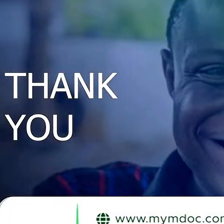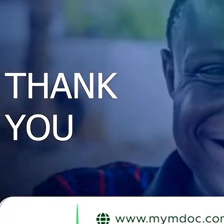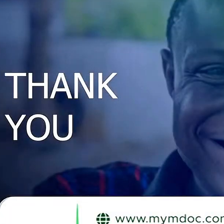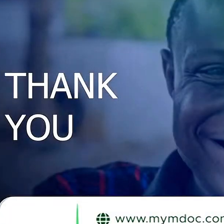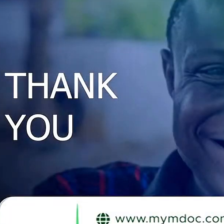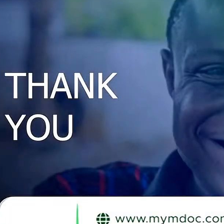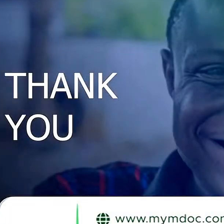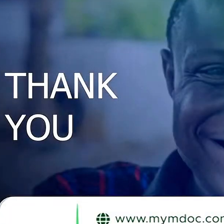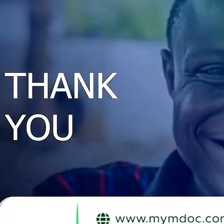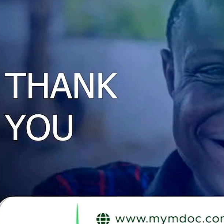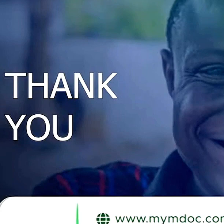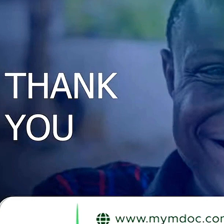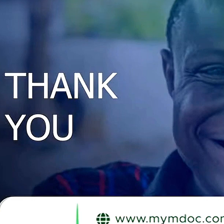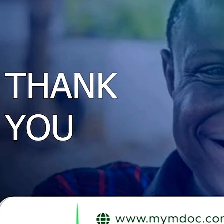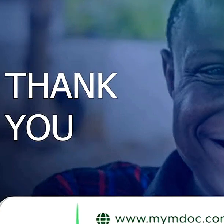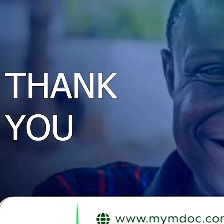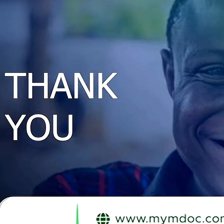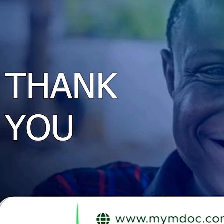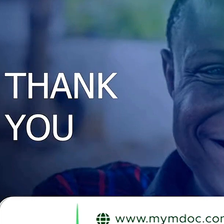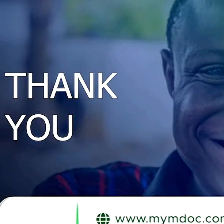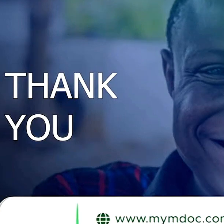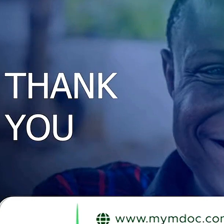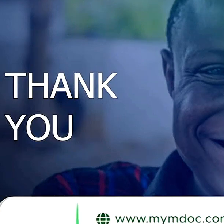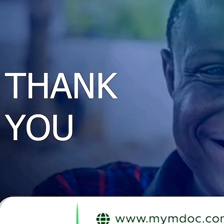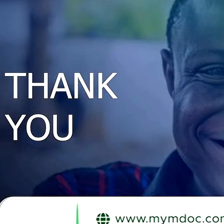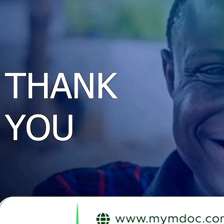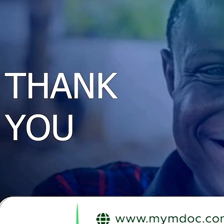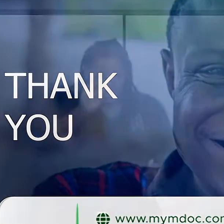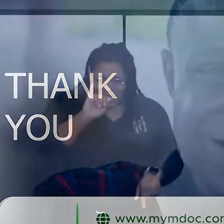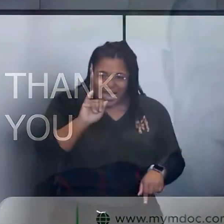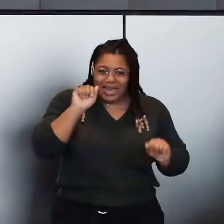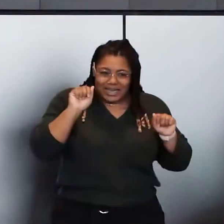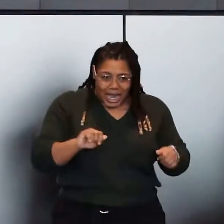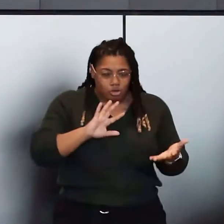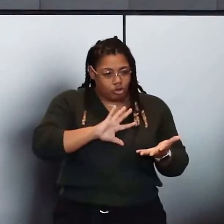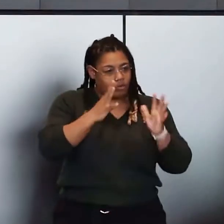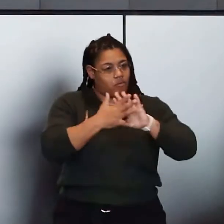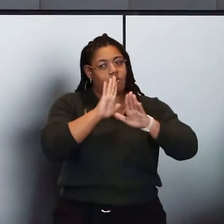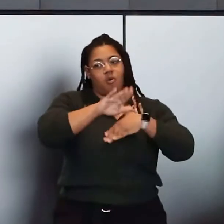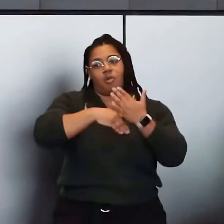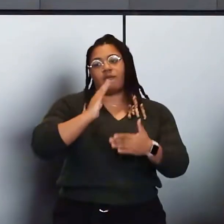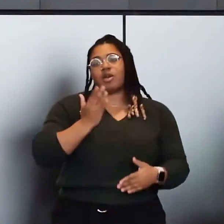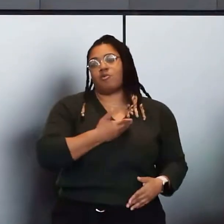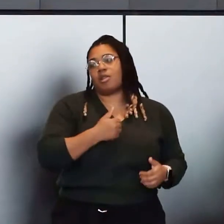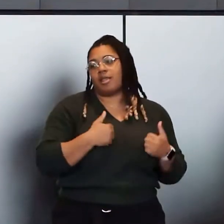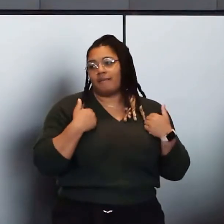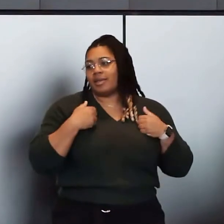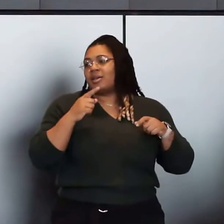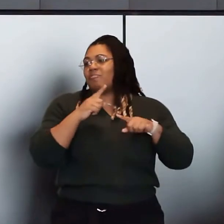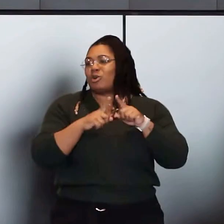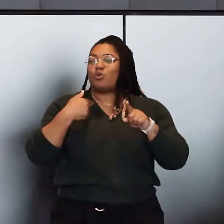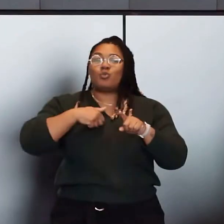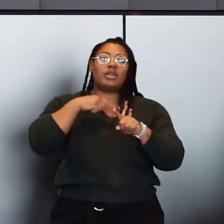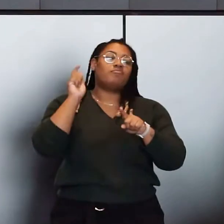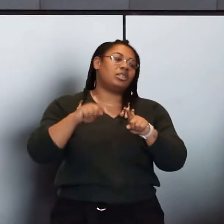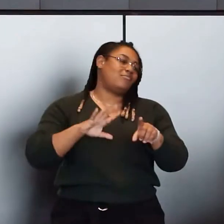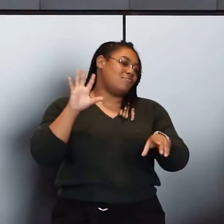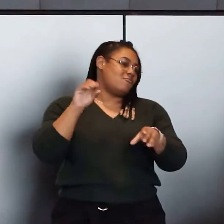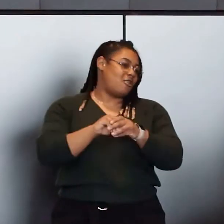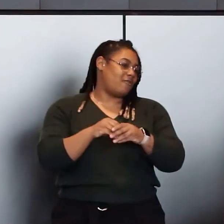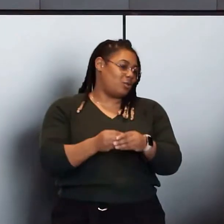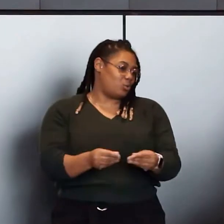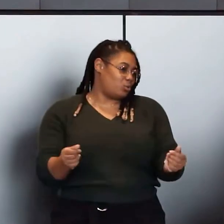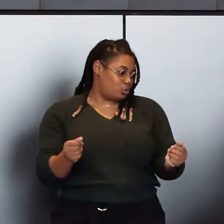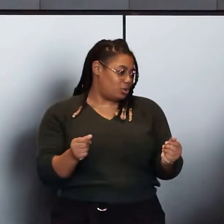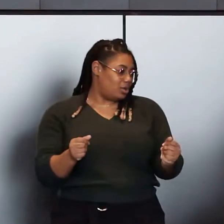can work across oceans to do this. AI really can transform all of our lives, but we've got to be part of the solution to